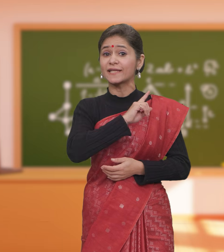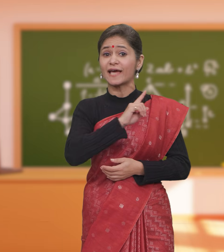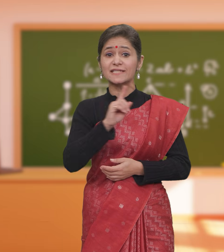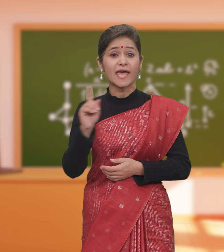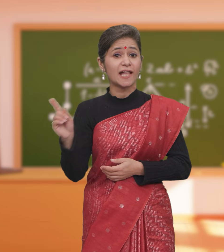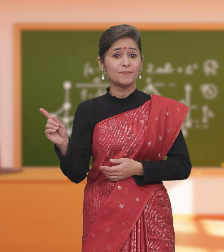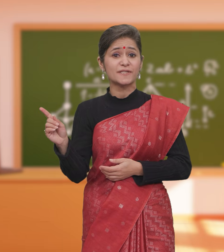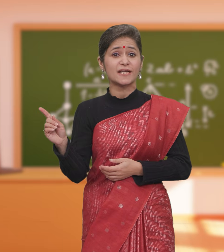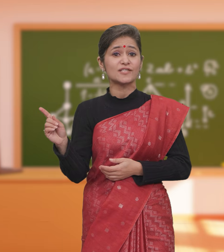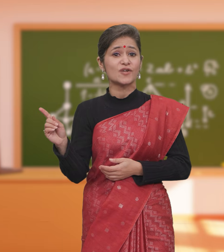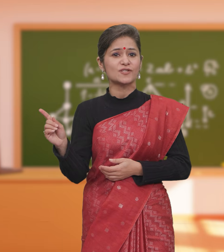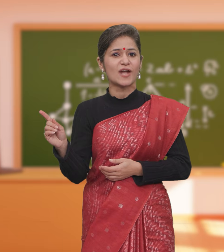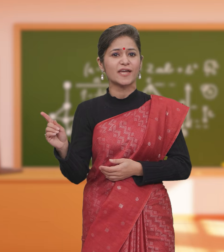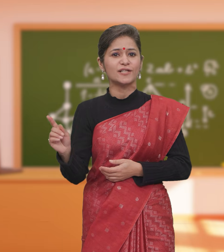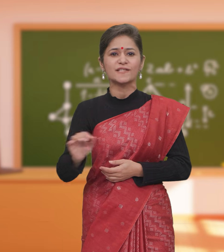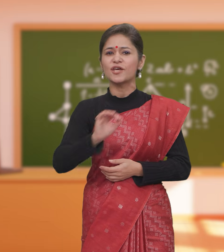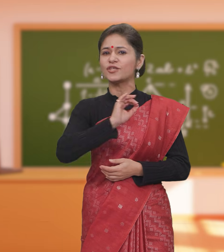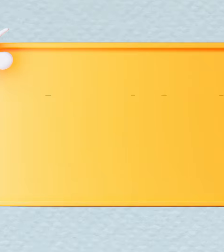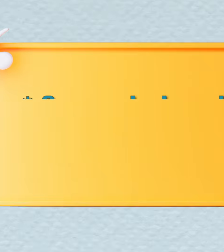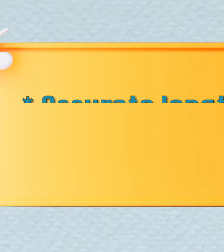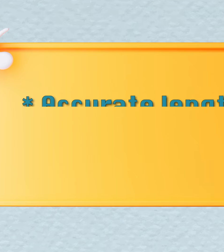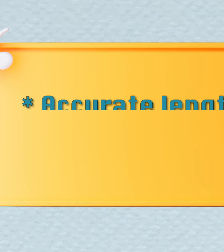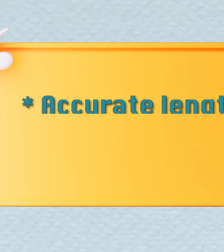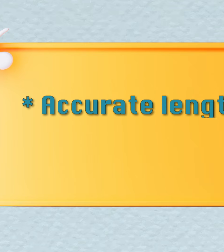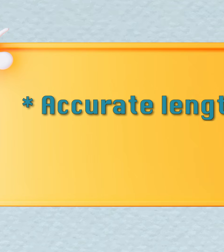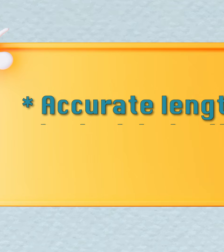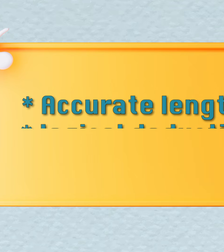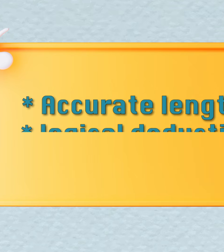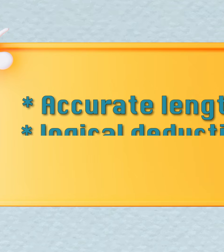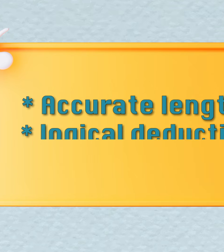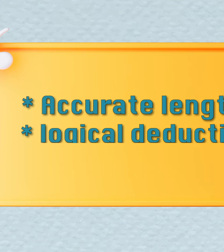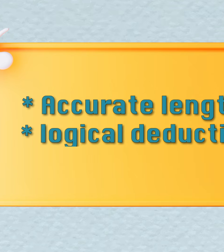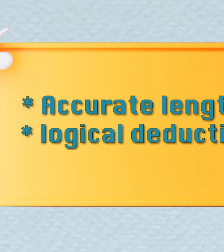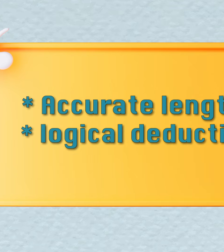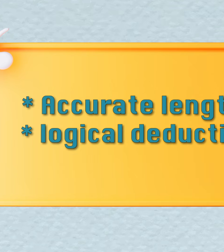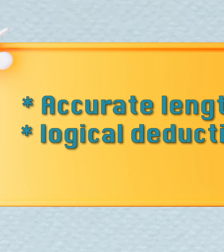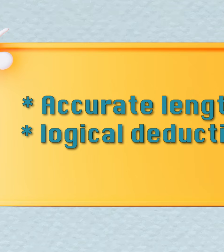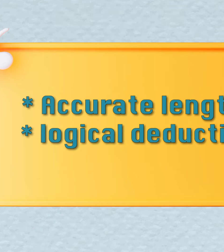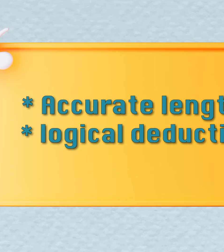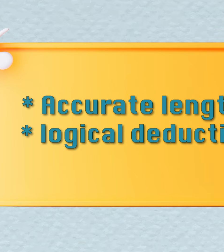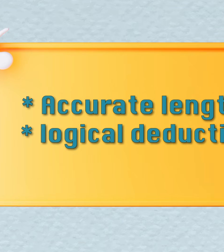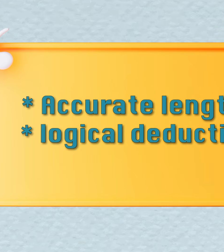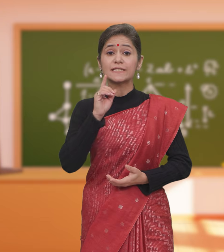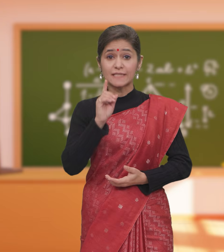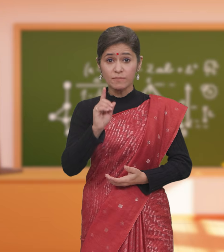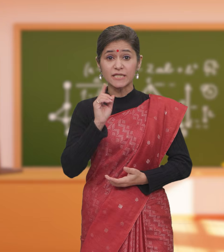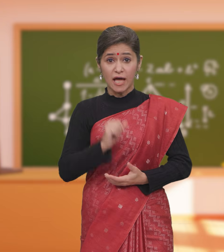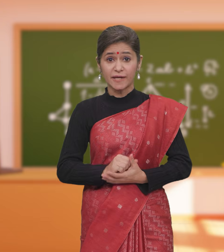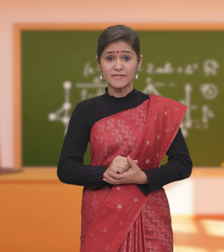that help us construct triangles using accurate lengths and logical deduction. Sometimes